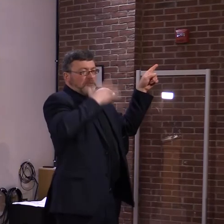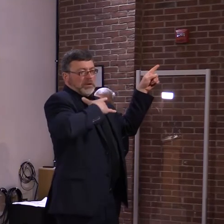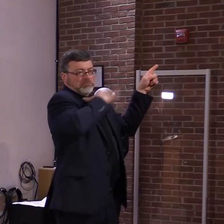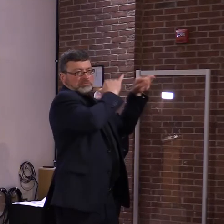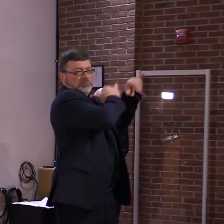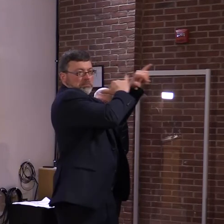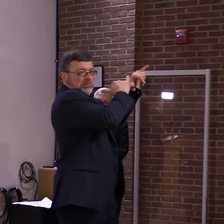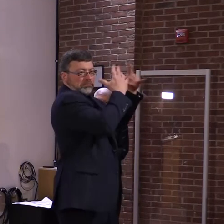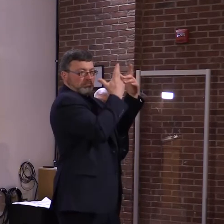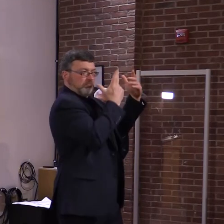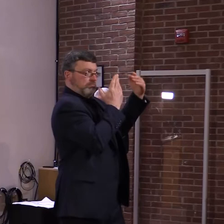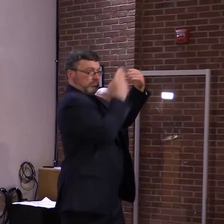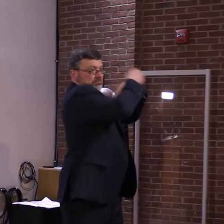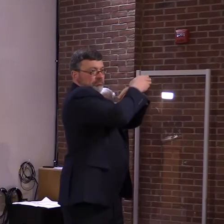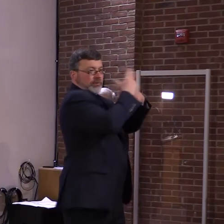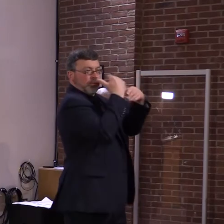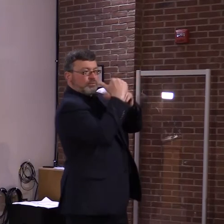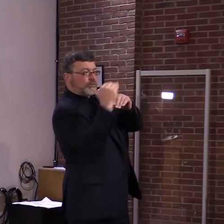Thank you.